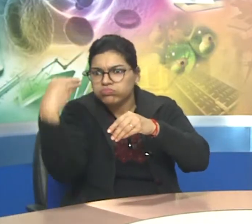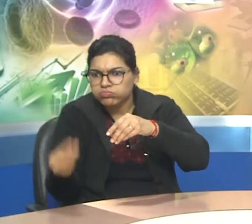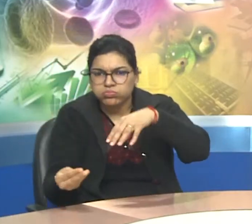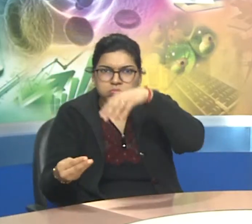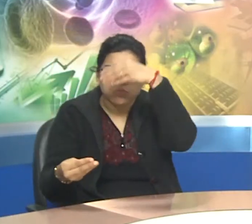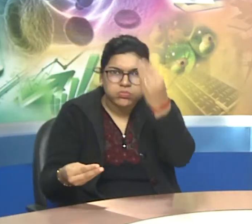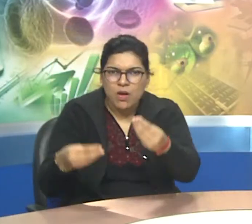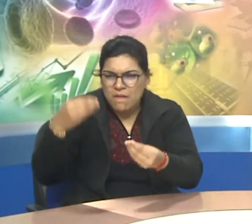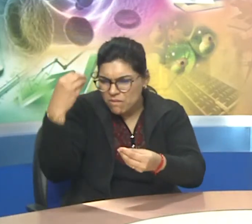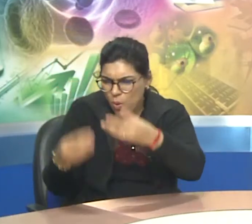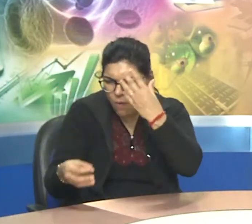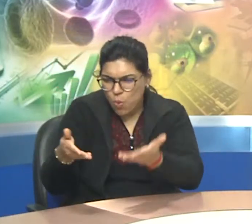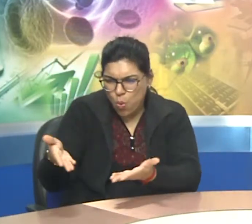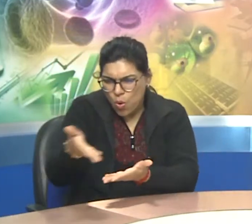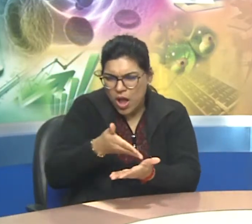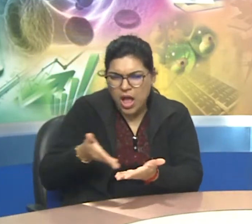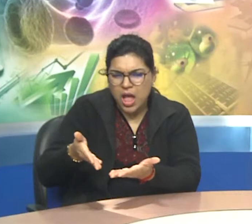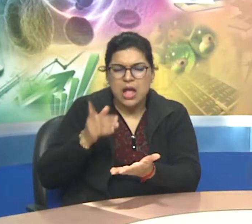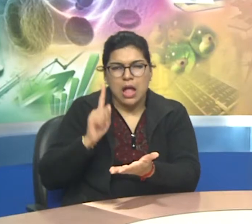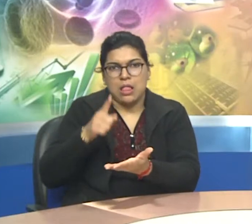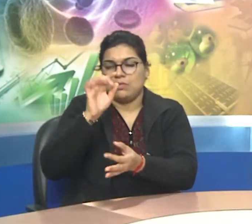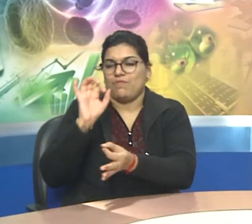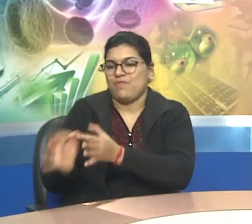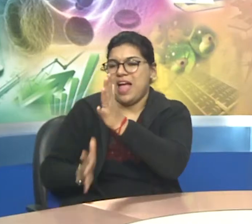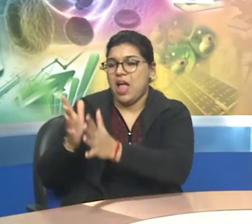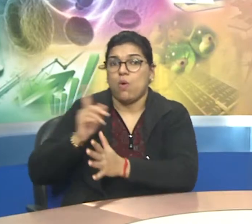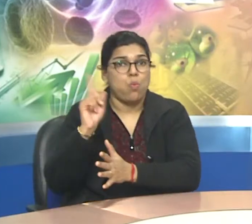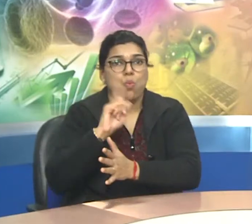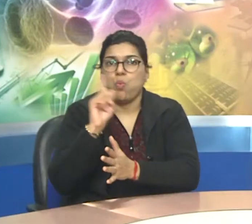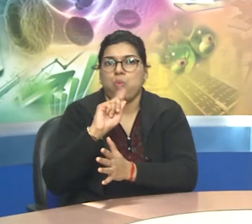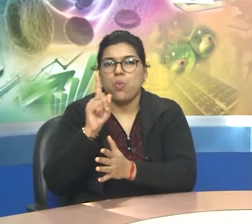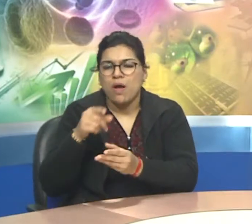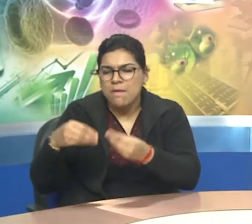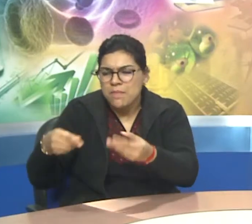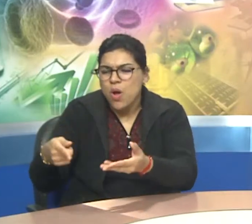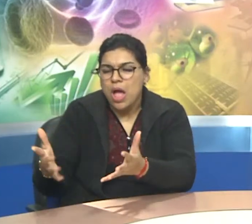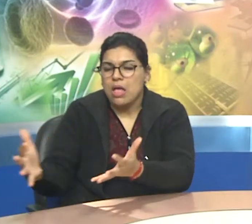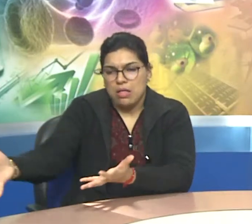you can collect dry fallen leaves or grass